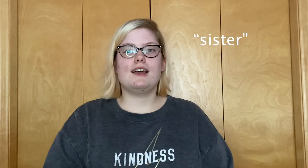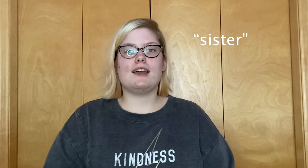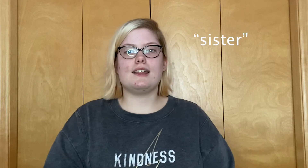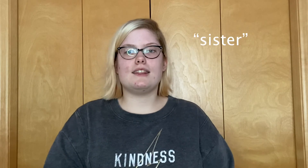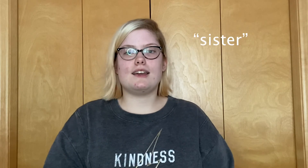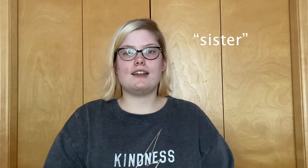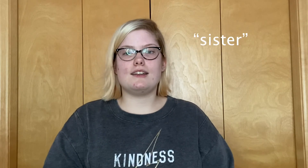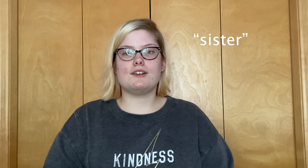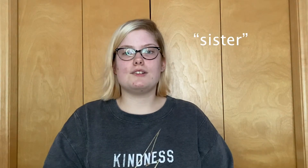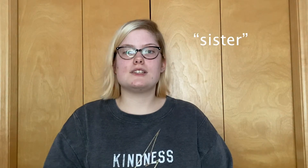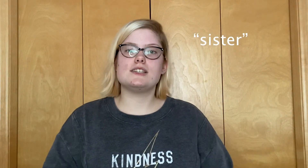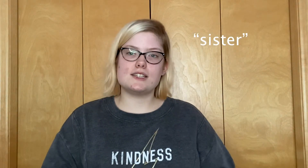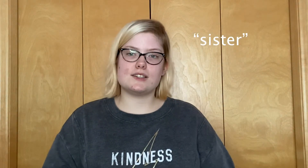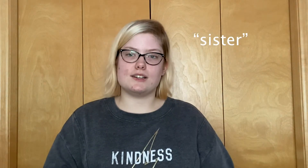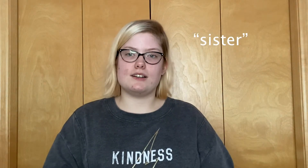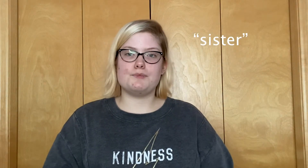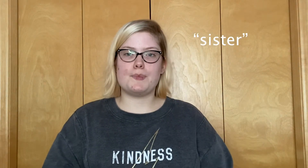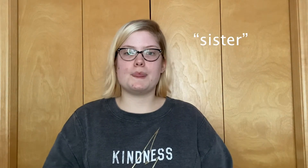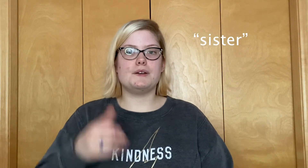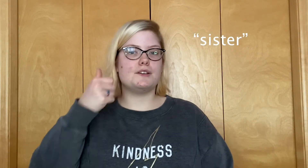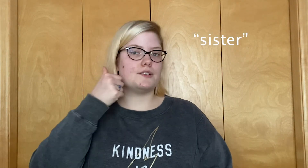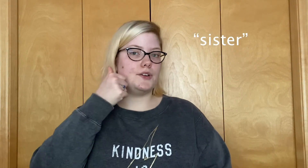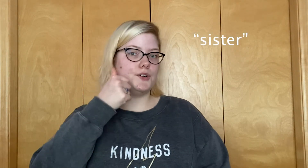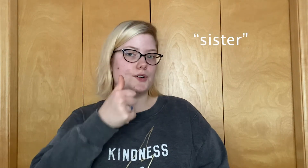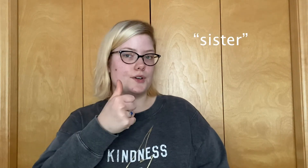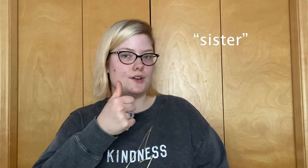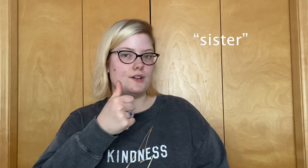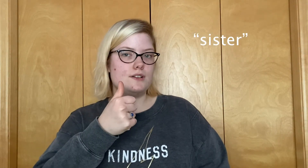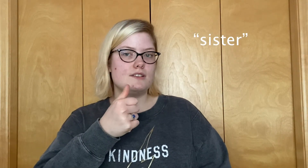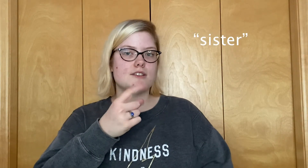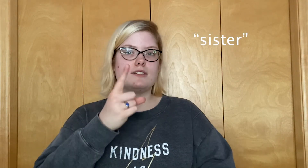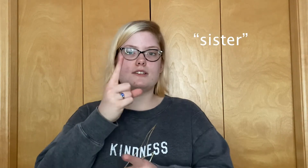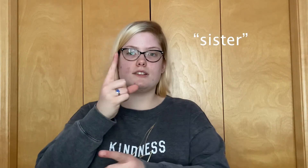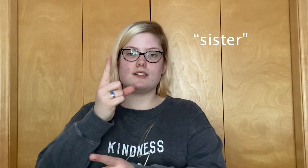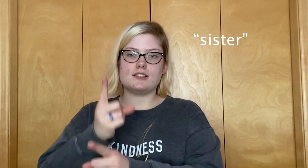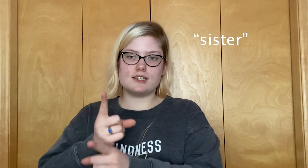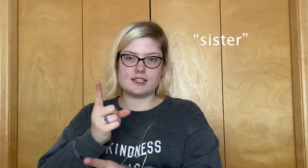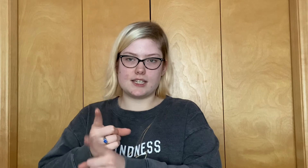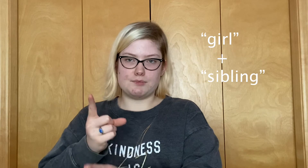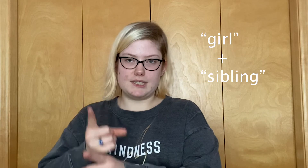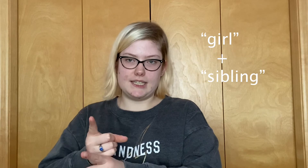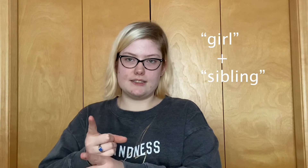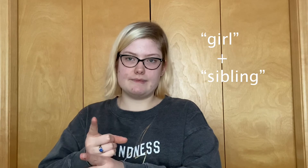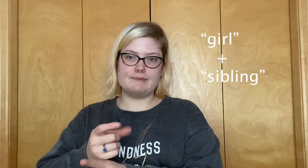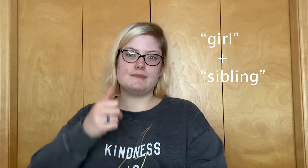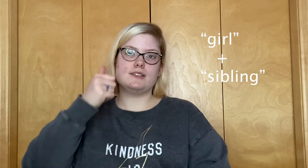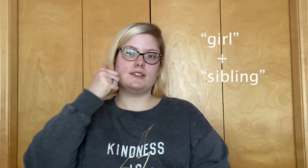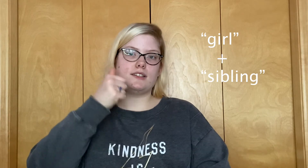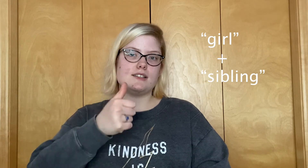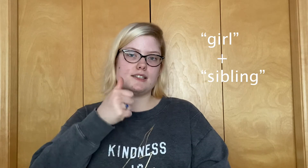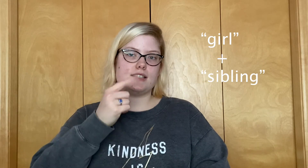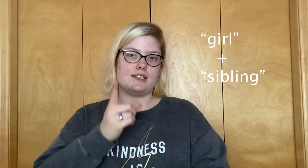And then sister, girl, sibling,